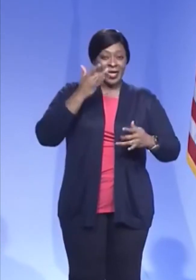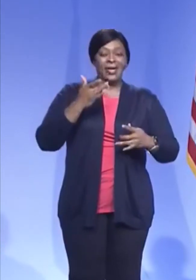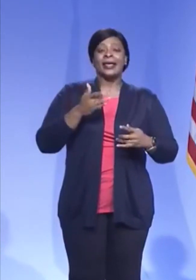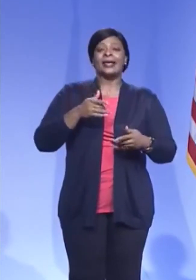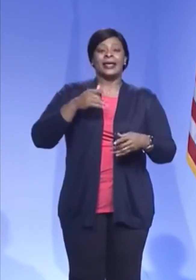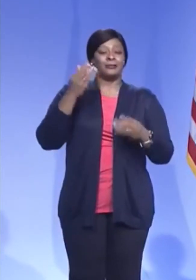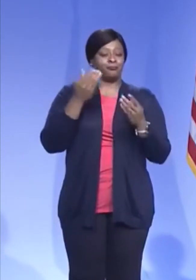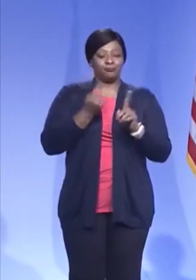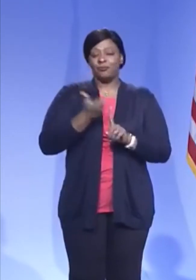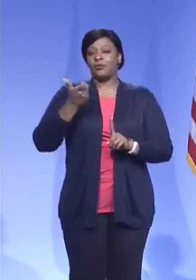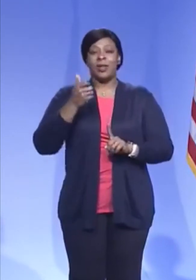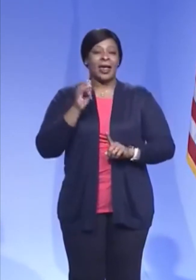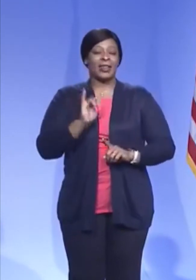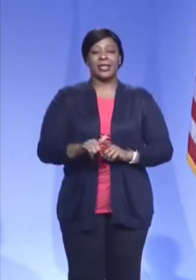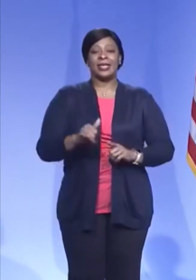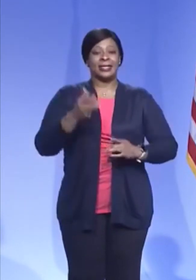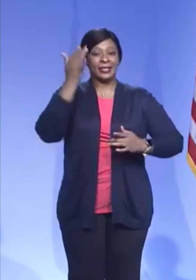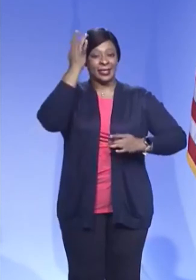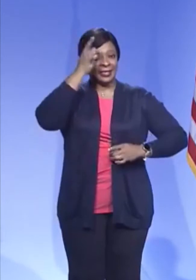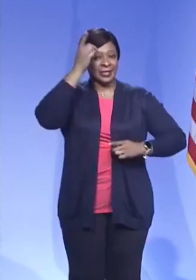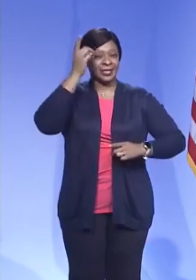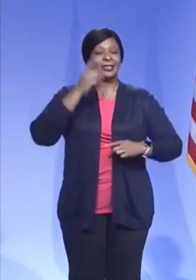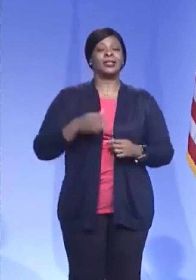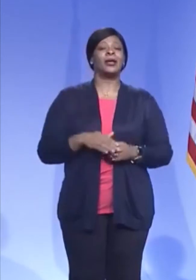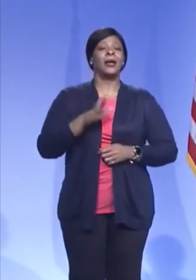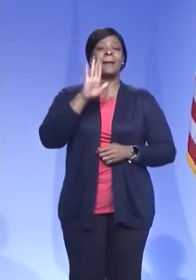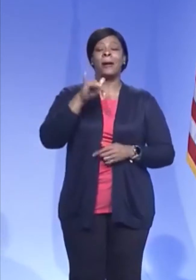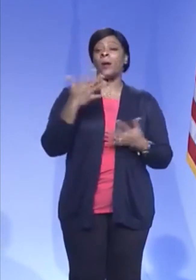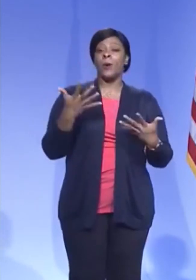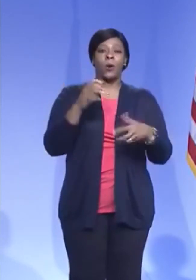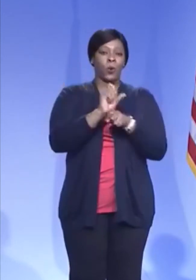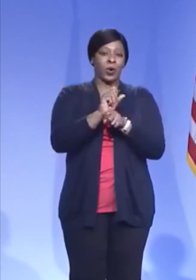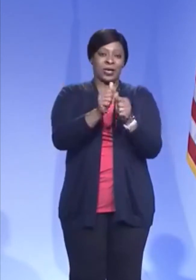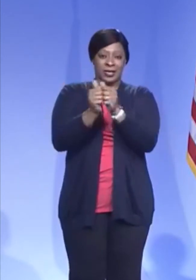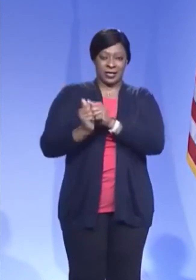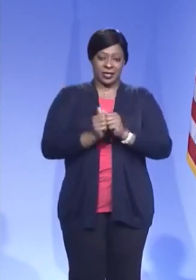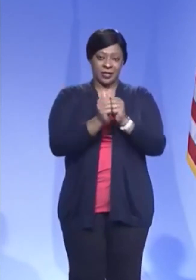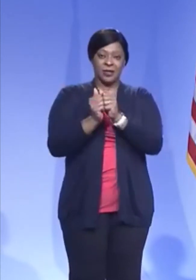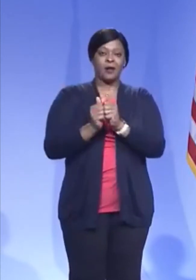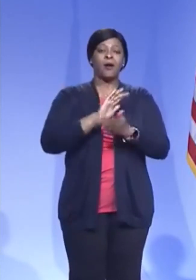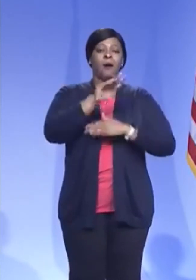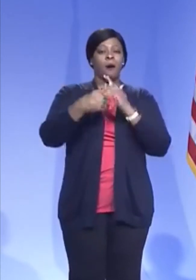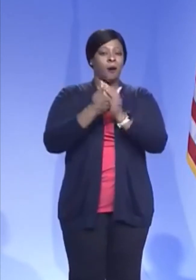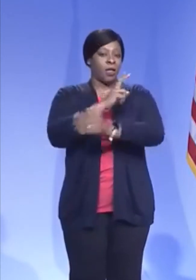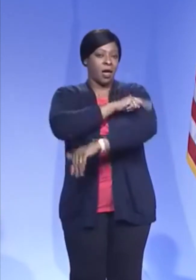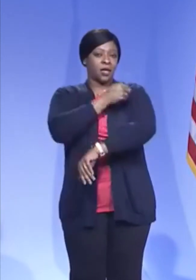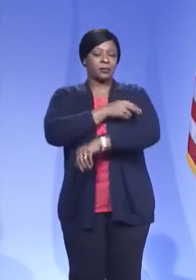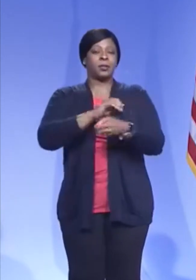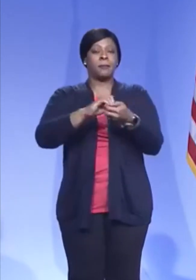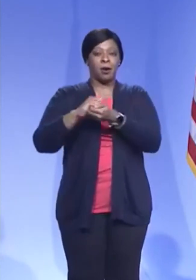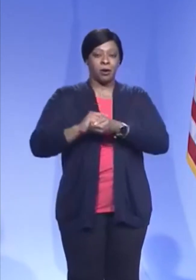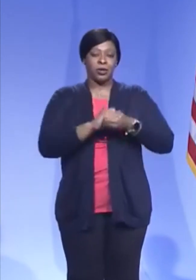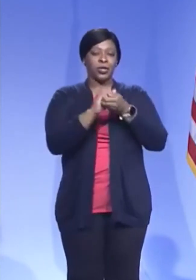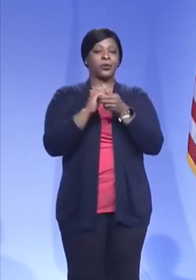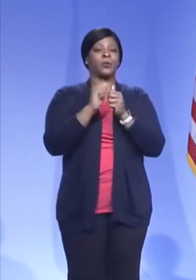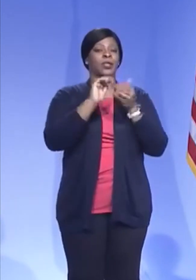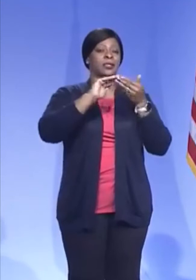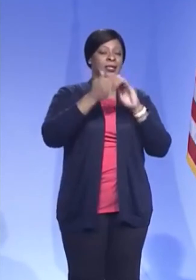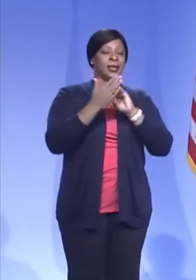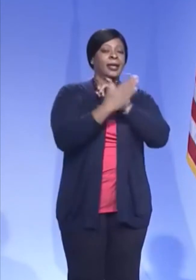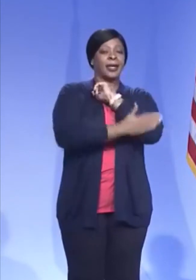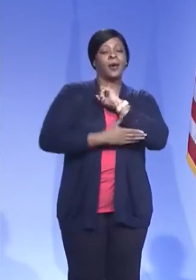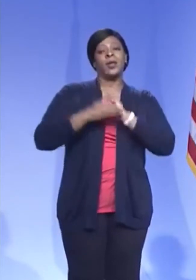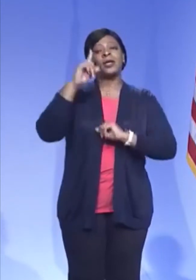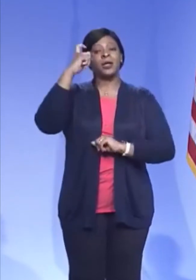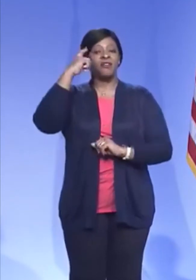this disease. Only by working together with all the hospital partners, with the city and county